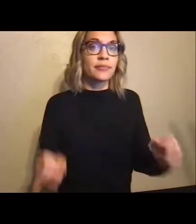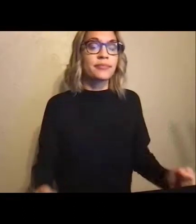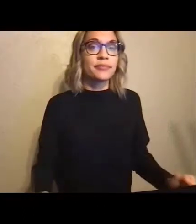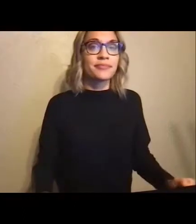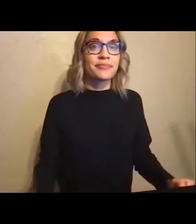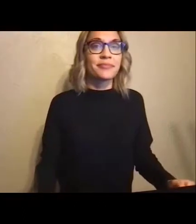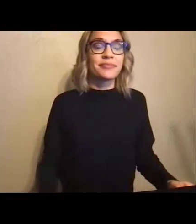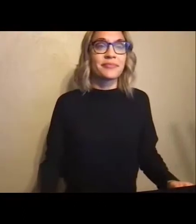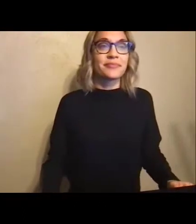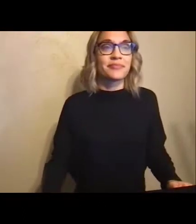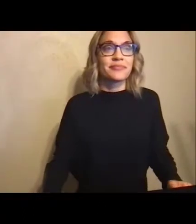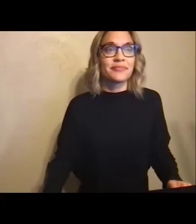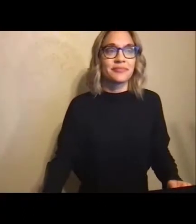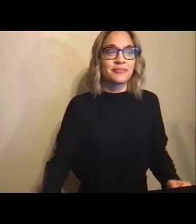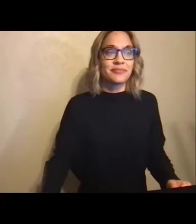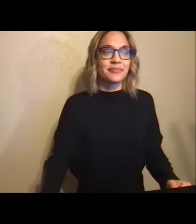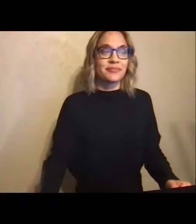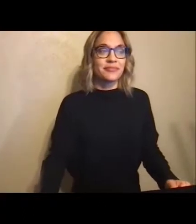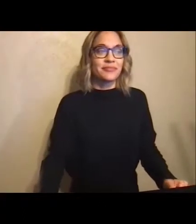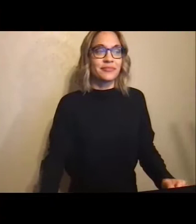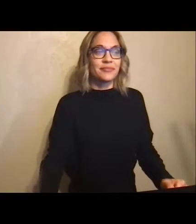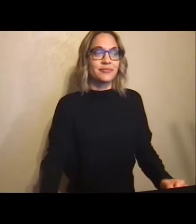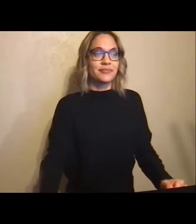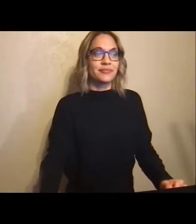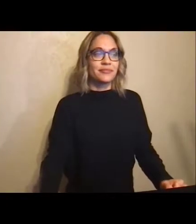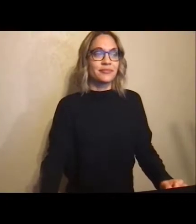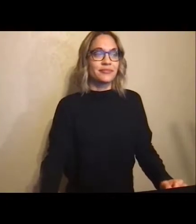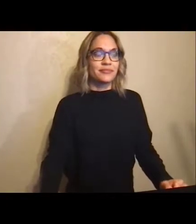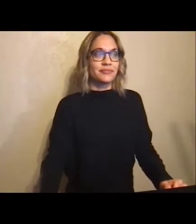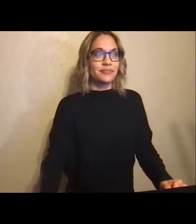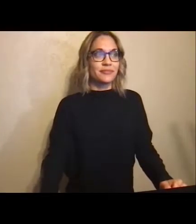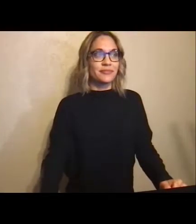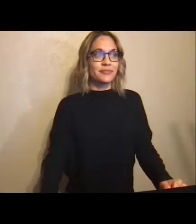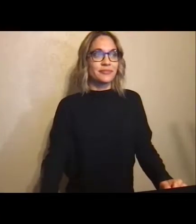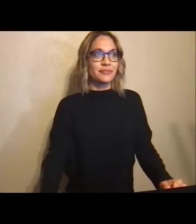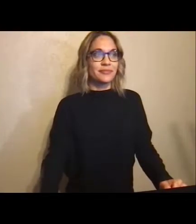going to do and to stick to the timeline.